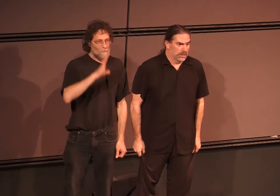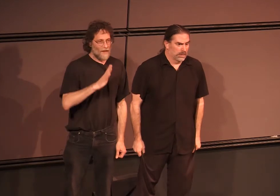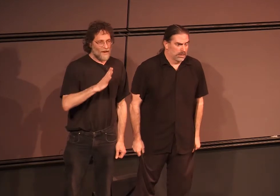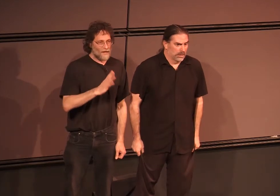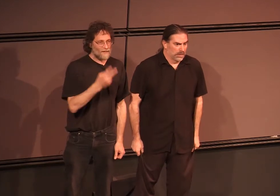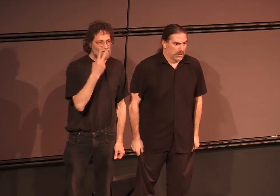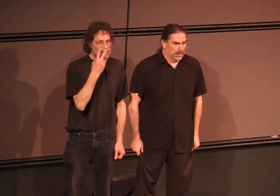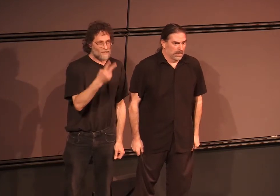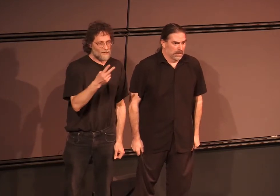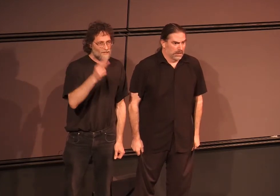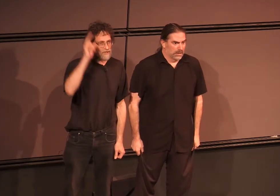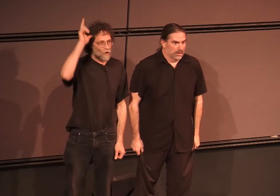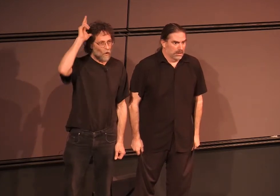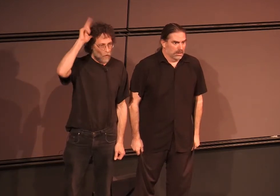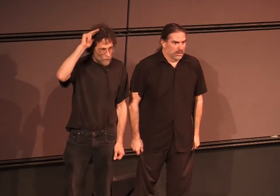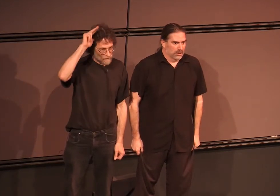Man sees horse.